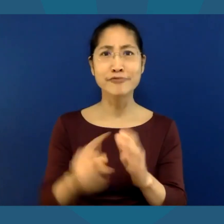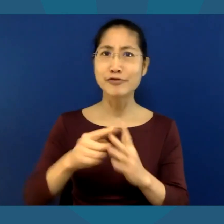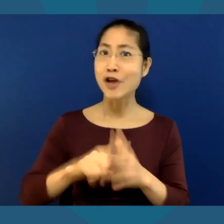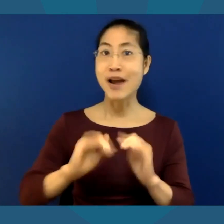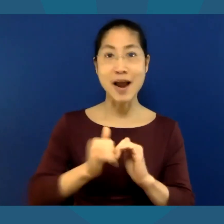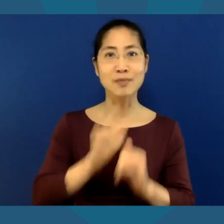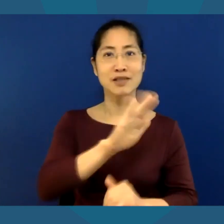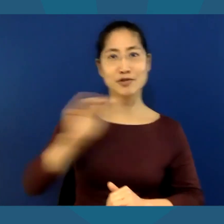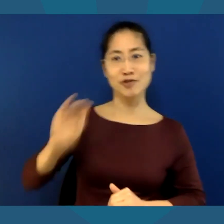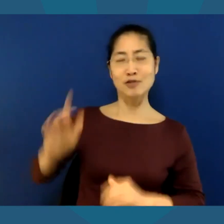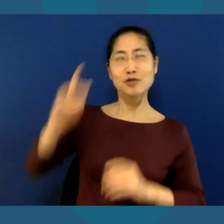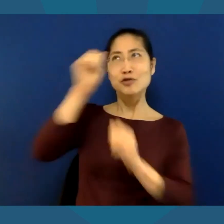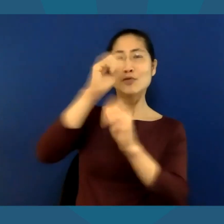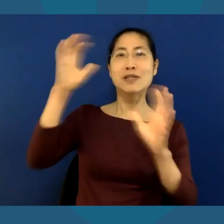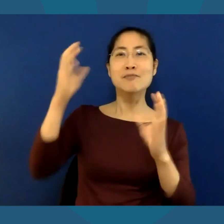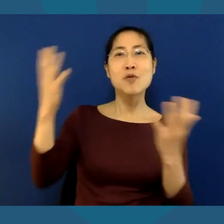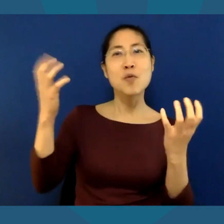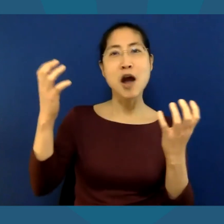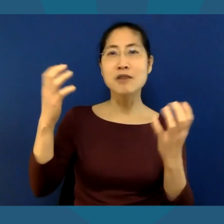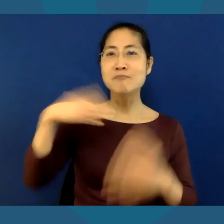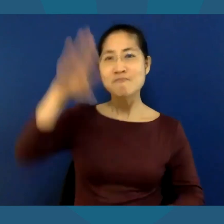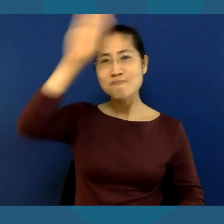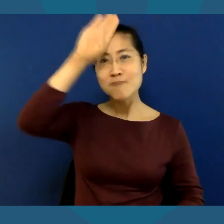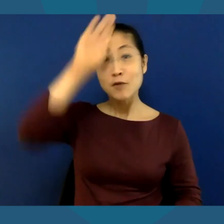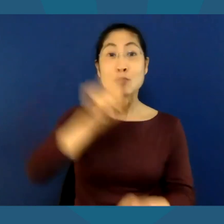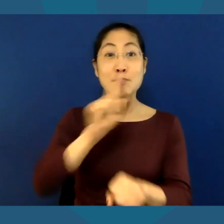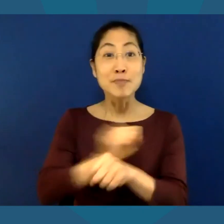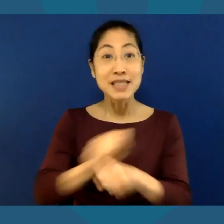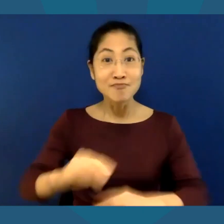began when he fulfilled his childhood dream of becoming a firefighter.